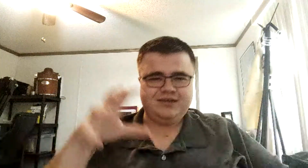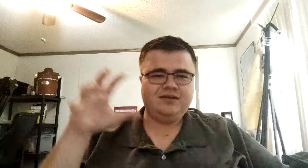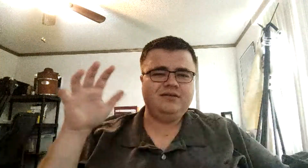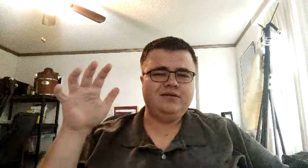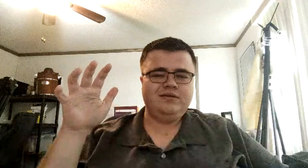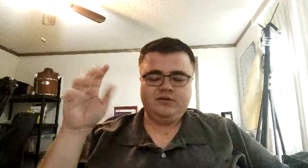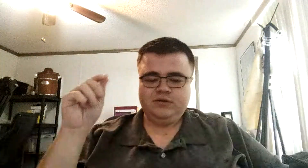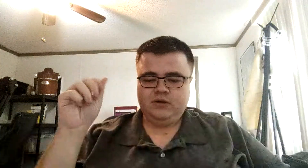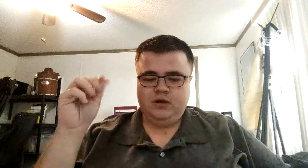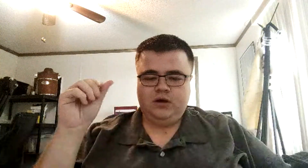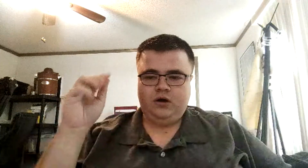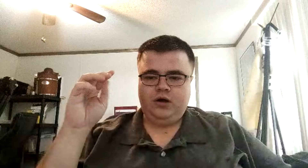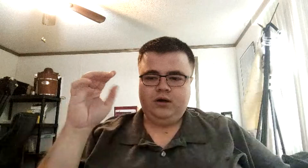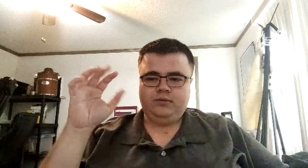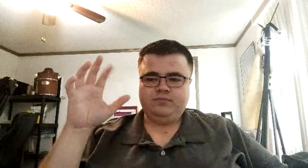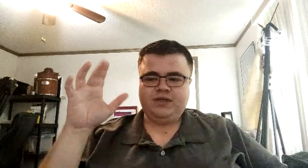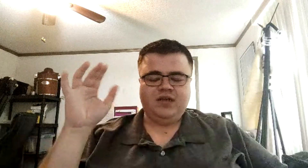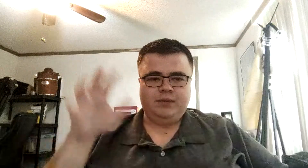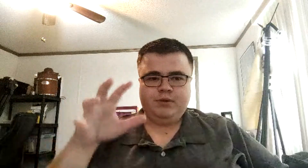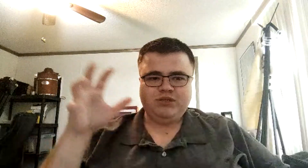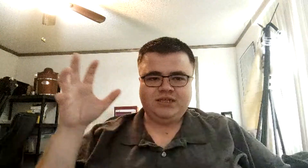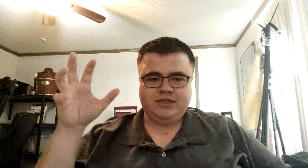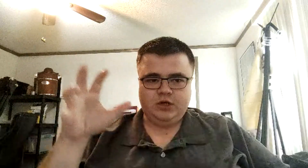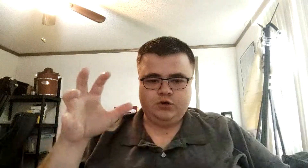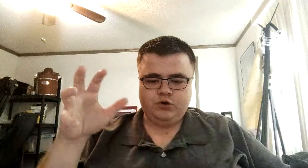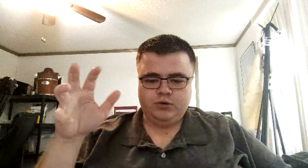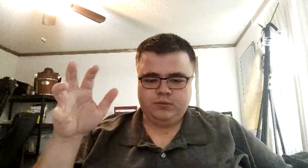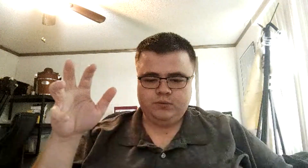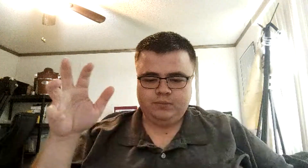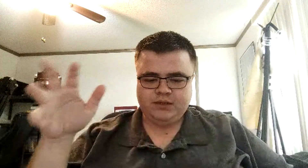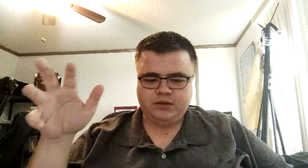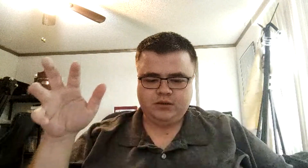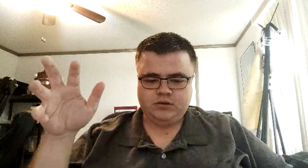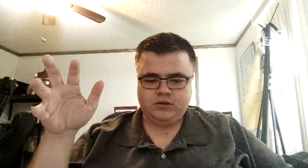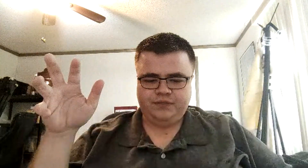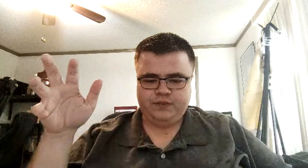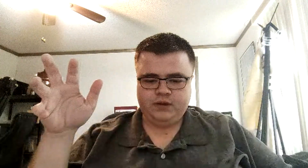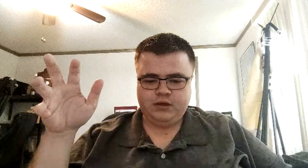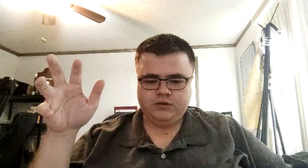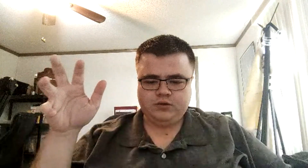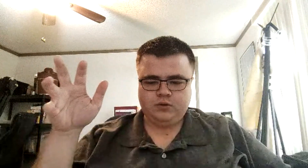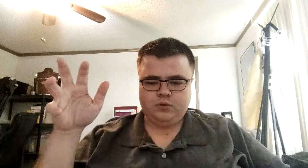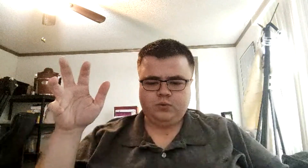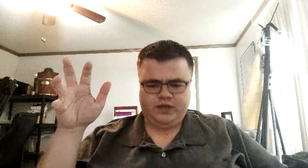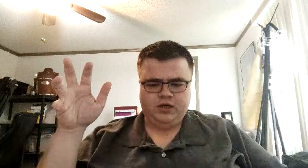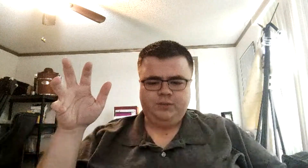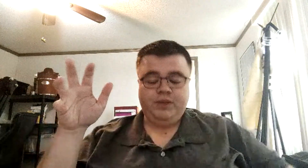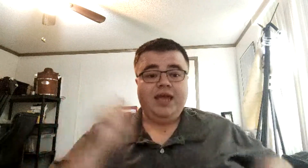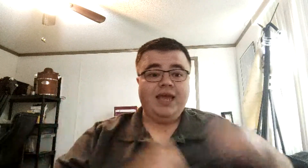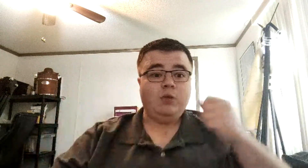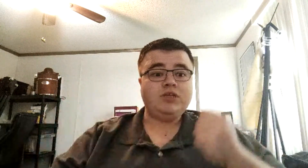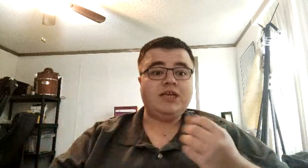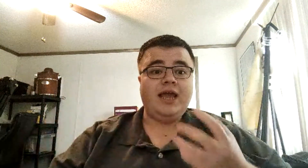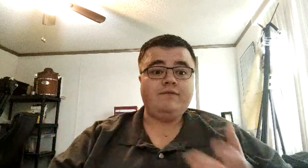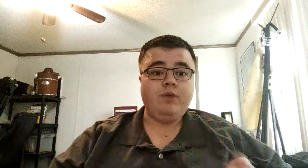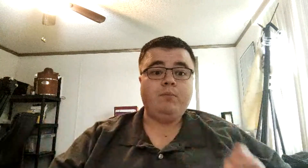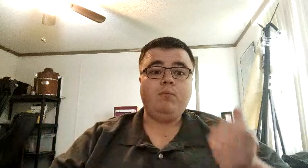president, that time it was Senator Mason, I think. So yeah, he was gave them